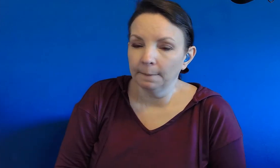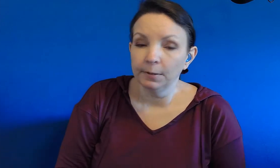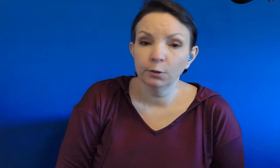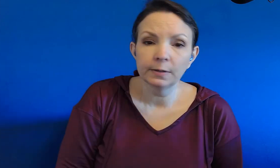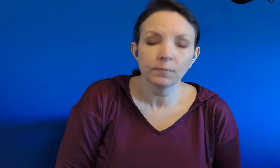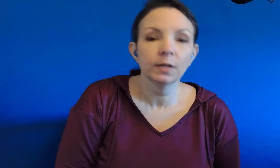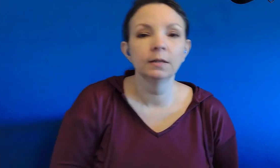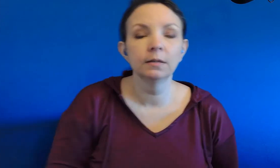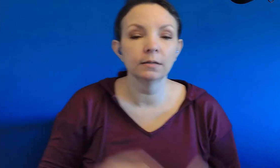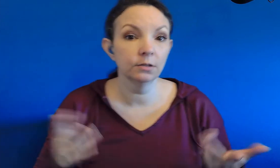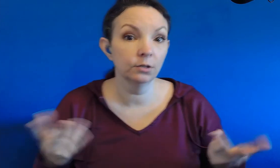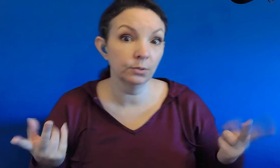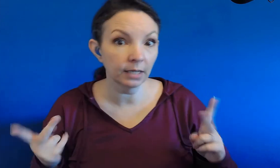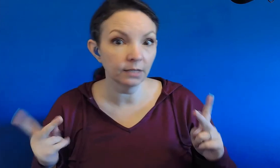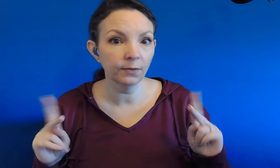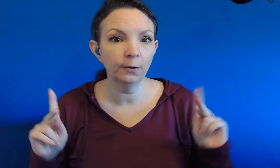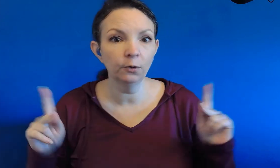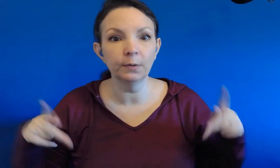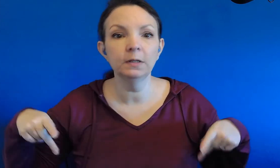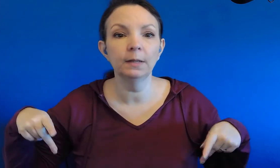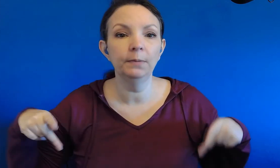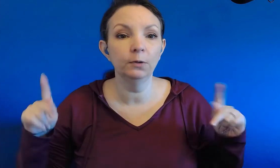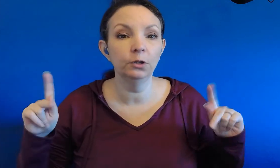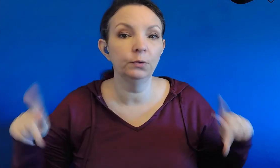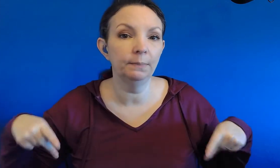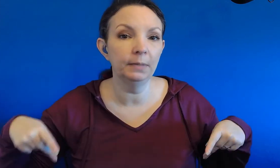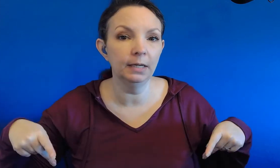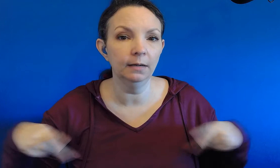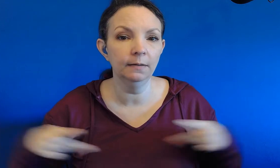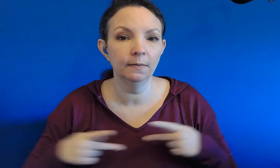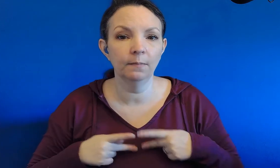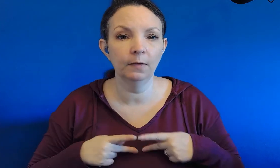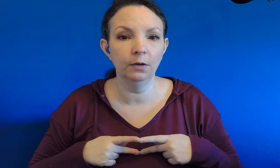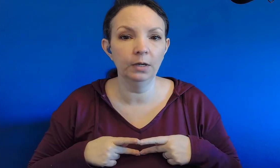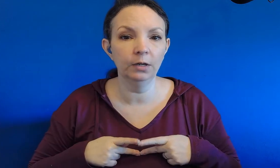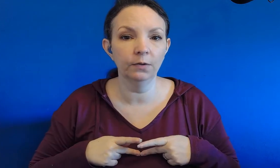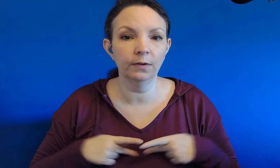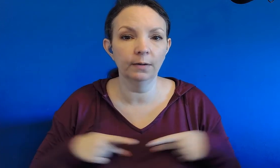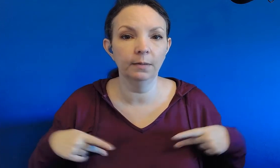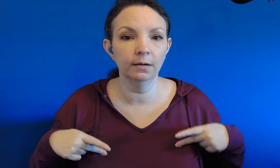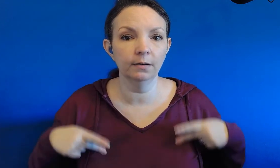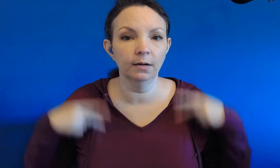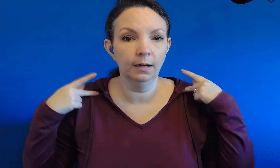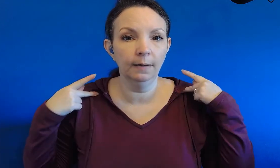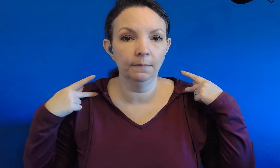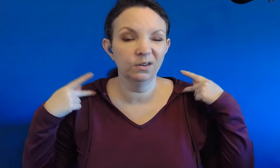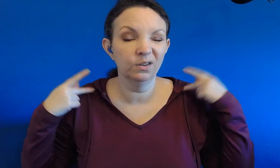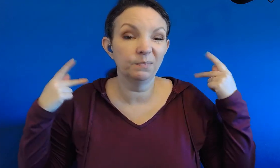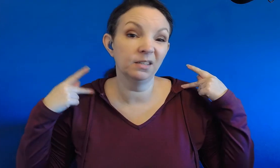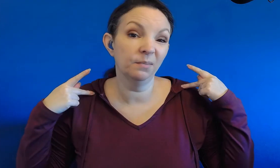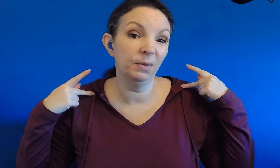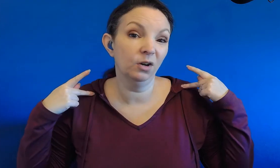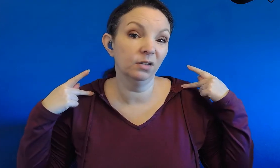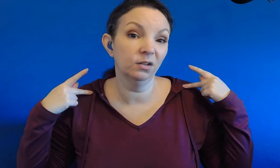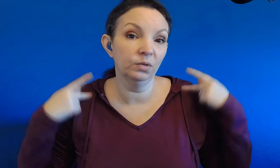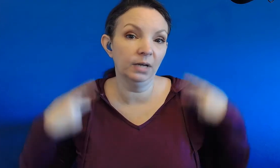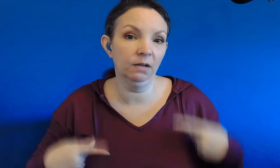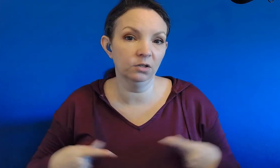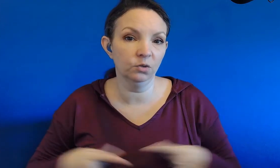Pilgrims. There's 2 signs for pilgrims. Some people do the P, and we do from here and up, but some people also go down this way. There's